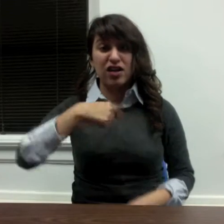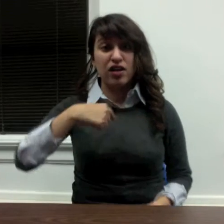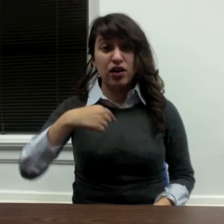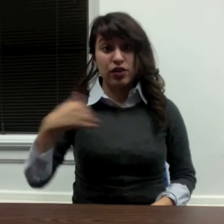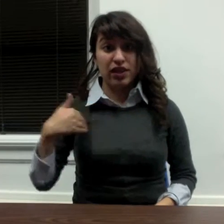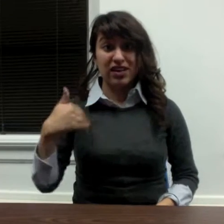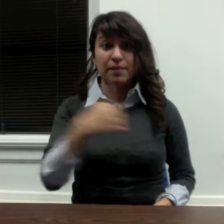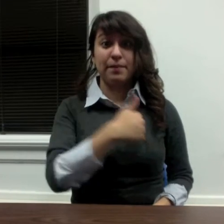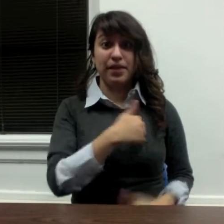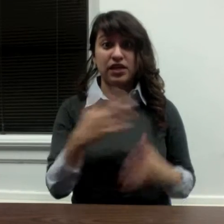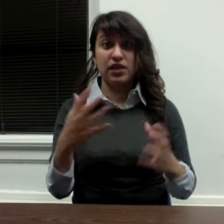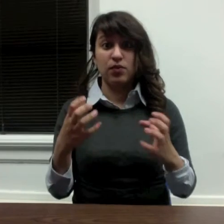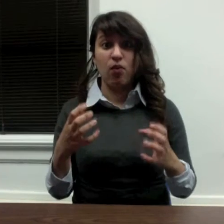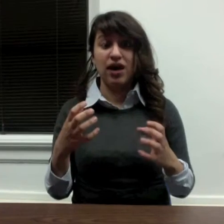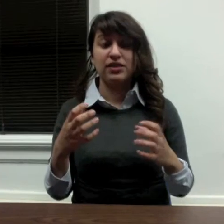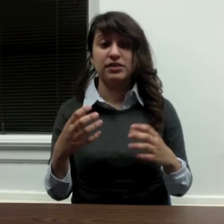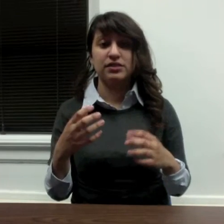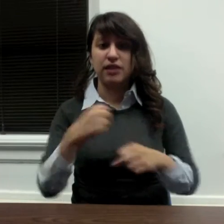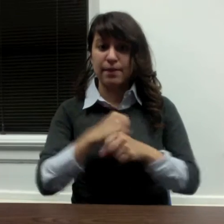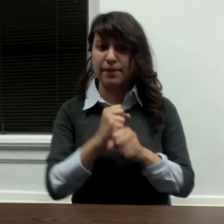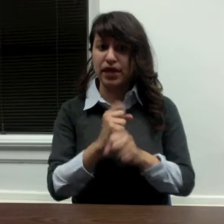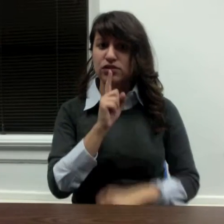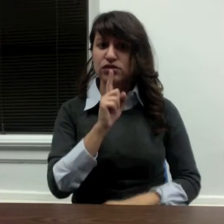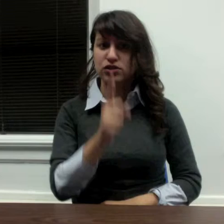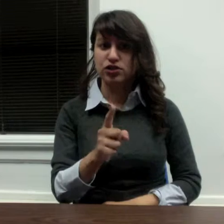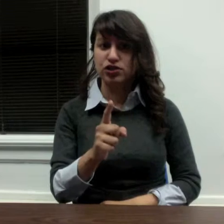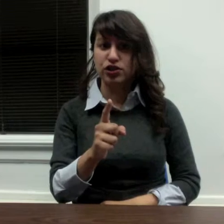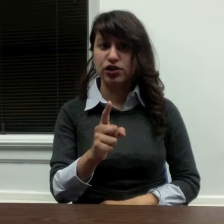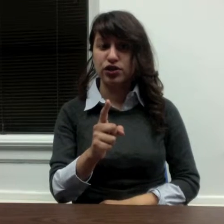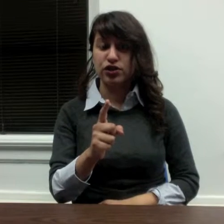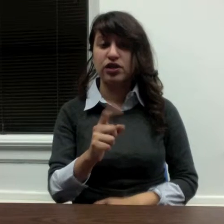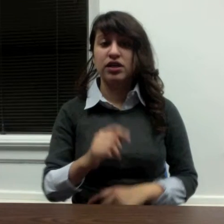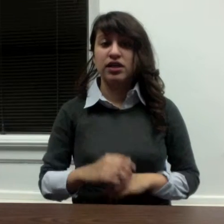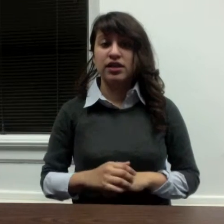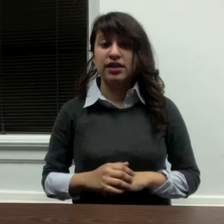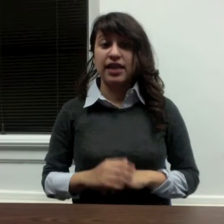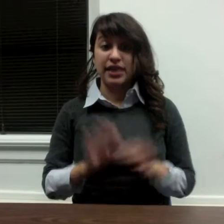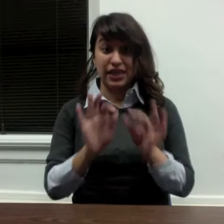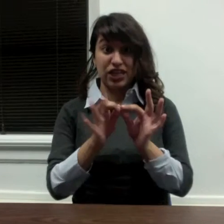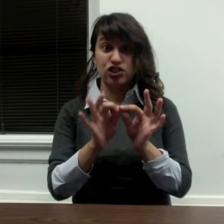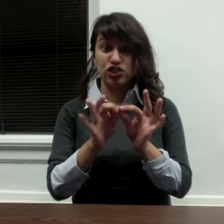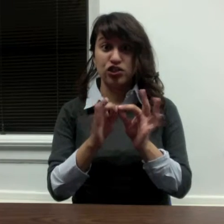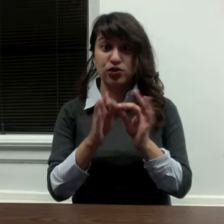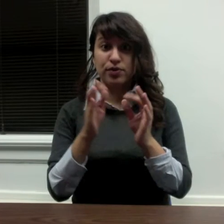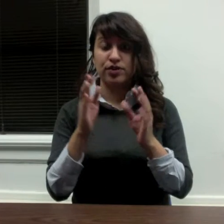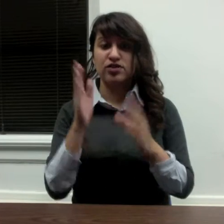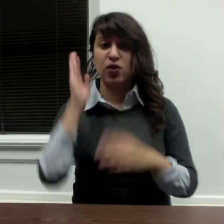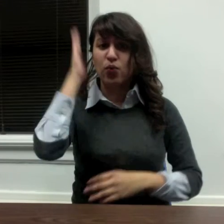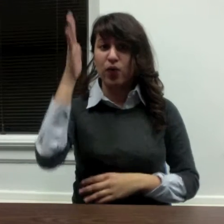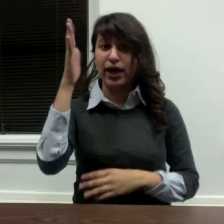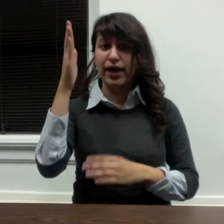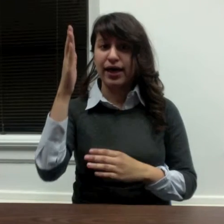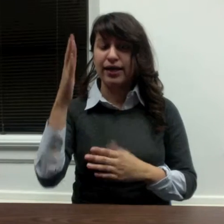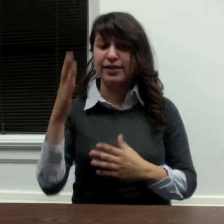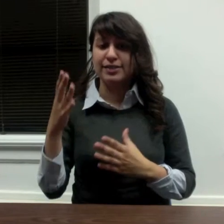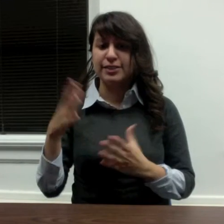important, that interpreters will gain skills or knowledge